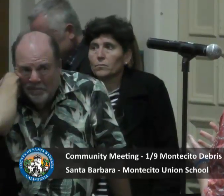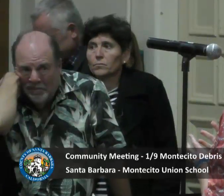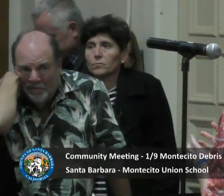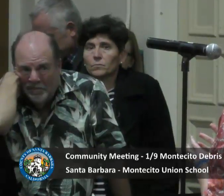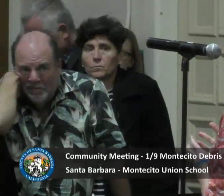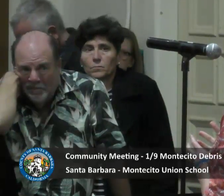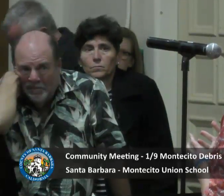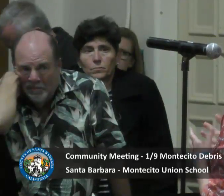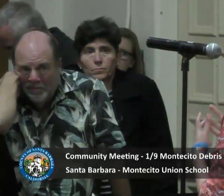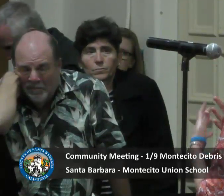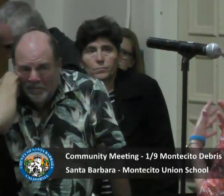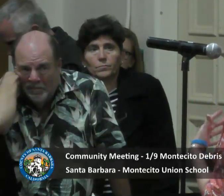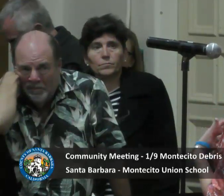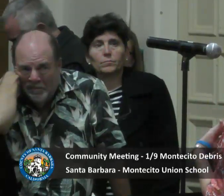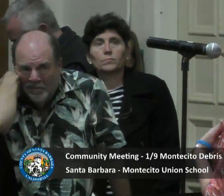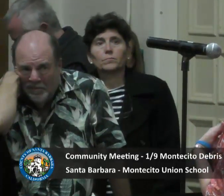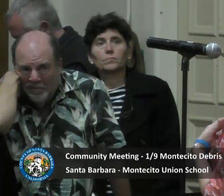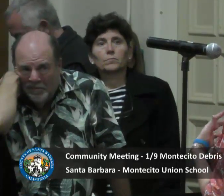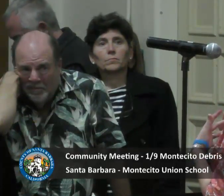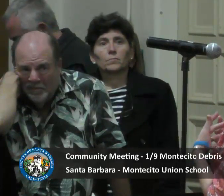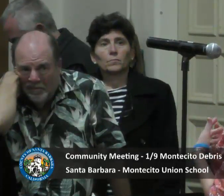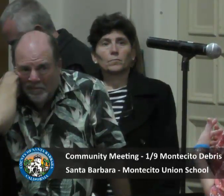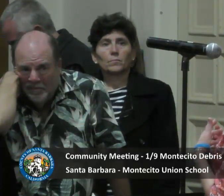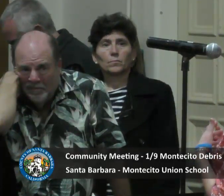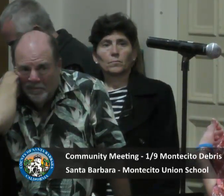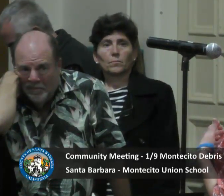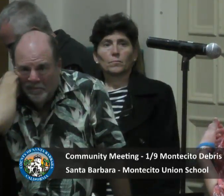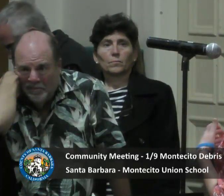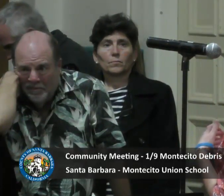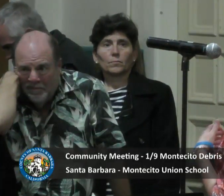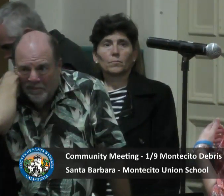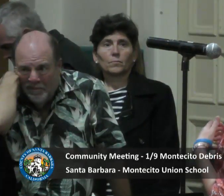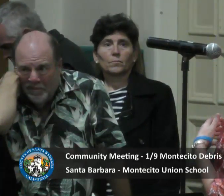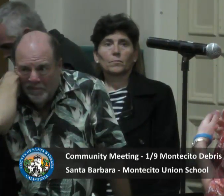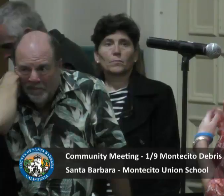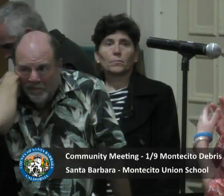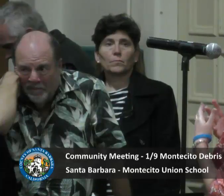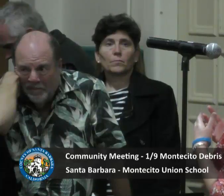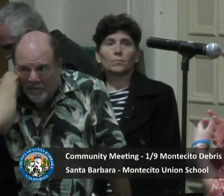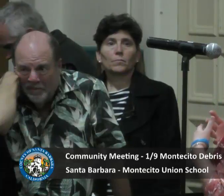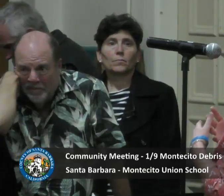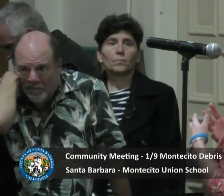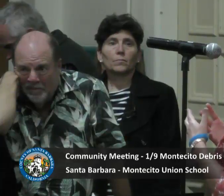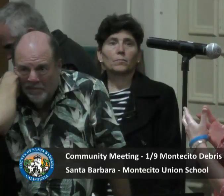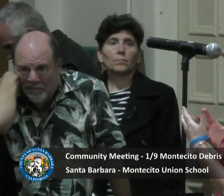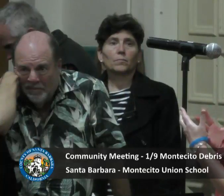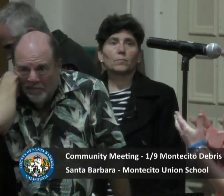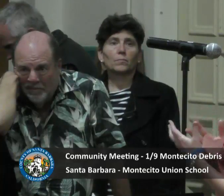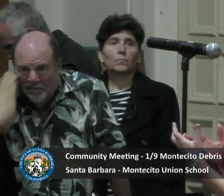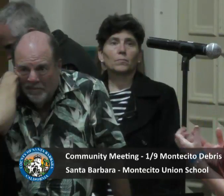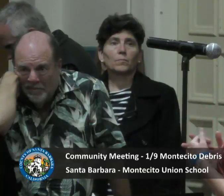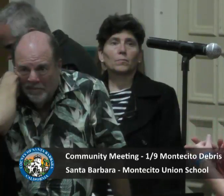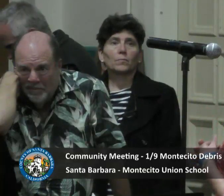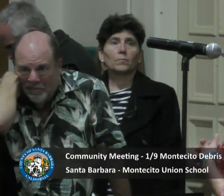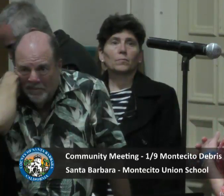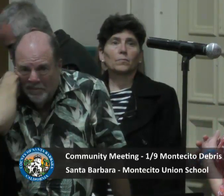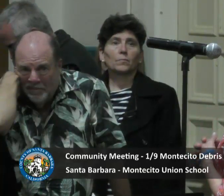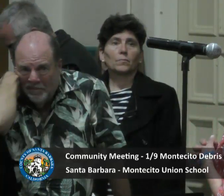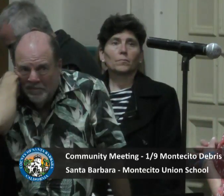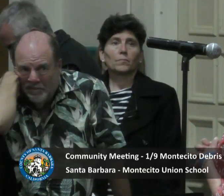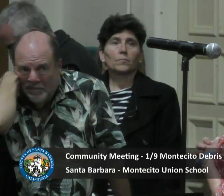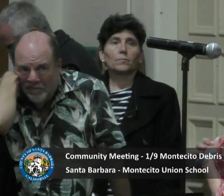rain. Can you help give us confidence that when you expect